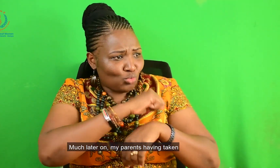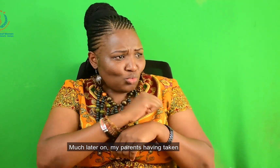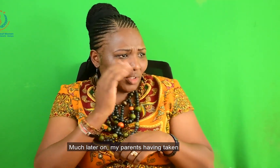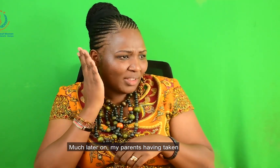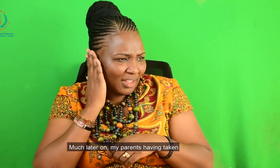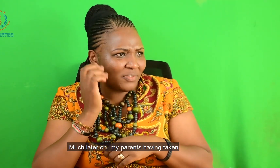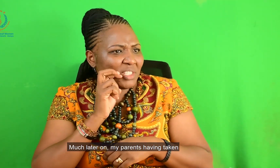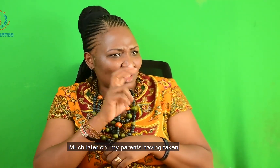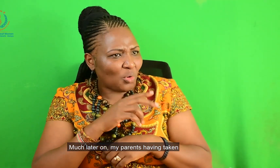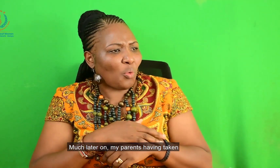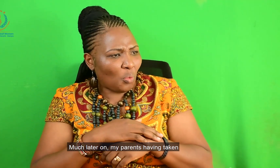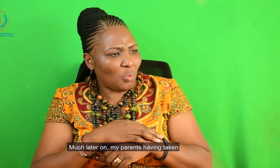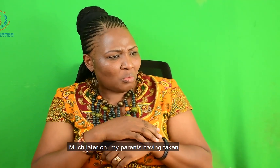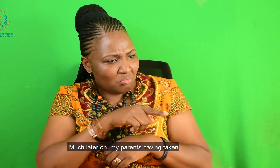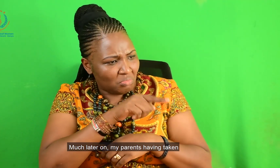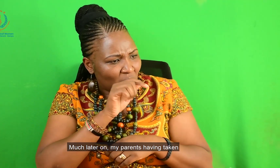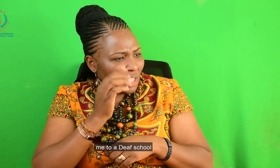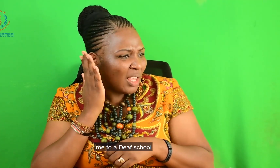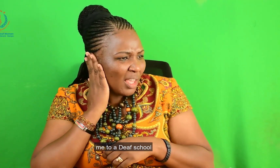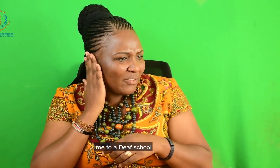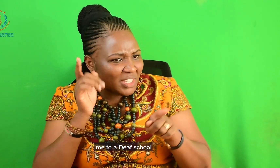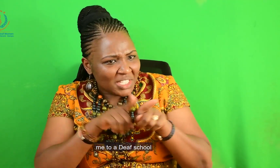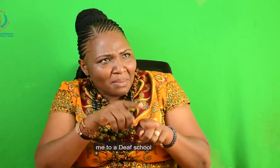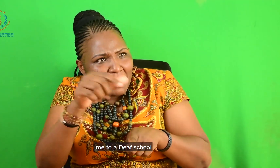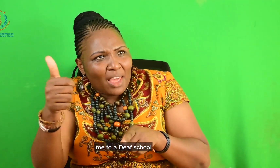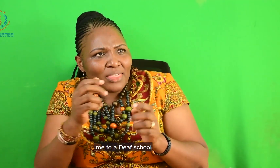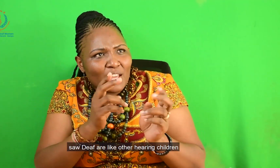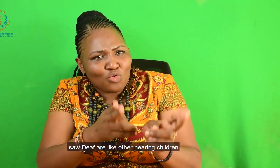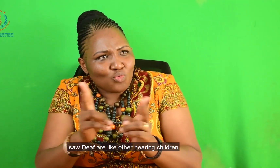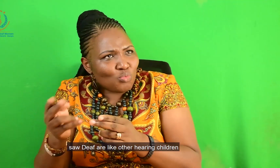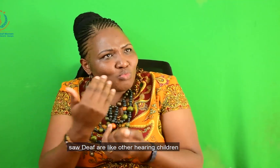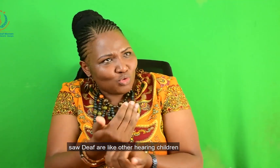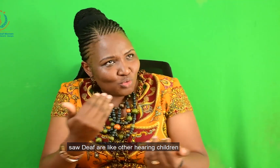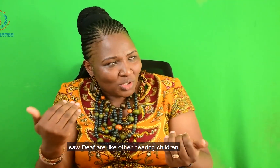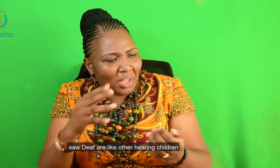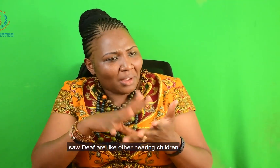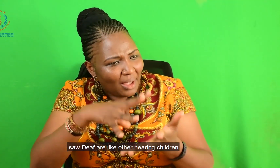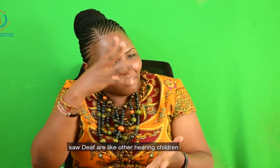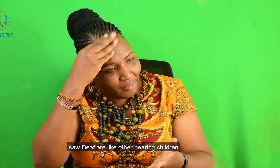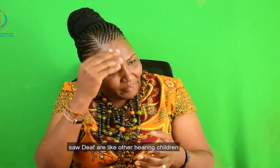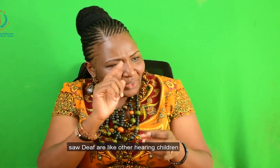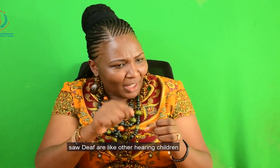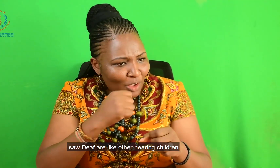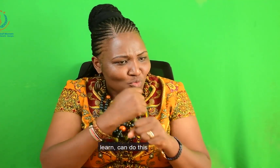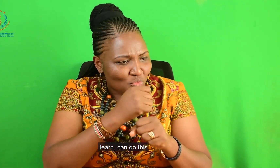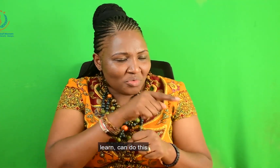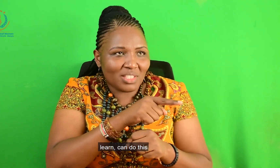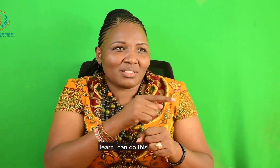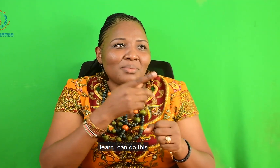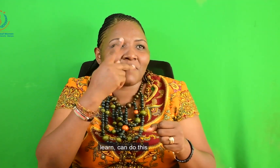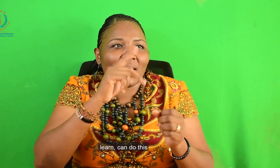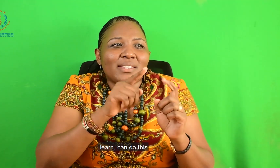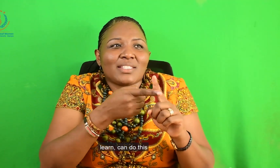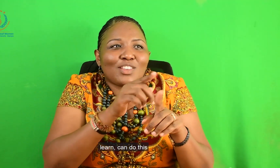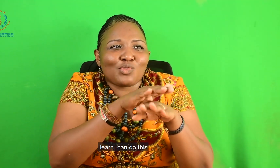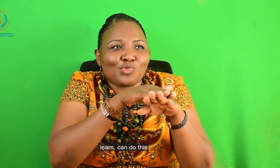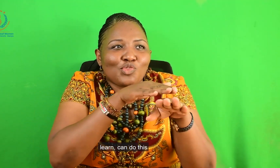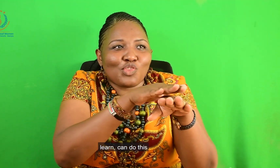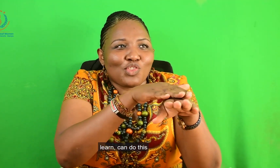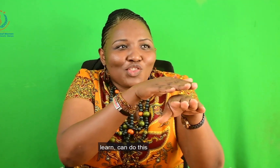Much later on, my parents having taken me to a deaf school, so the deaf are like other hearing children, could learn, they could do this.